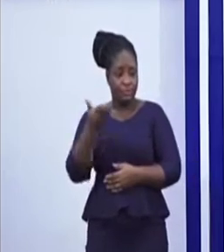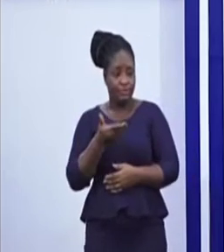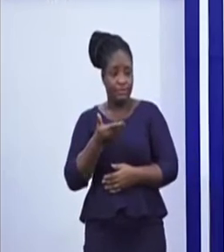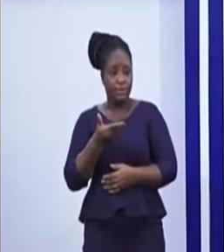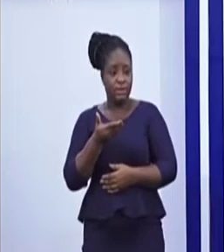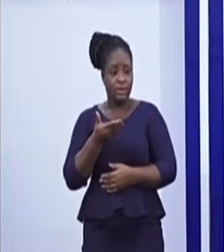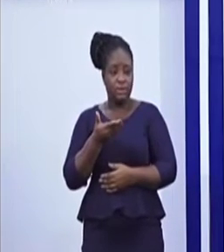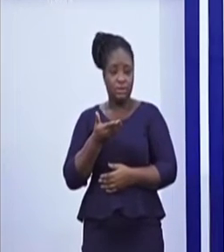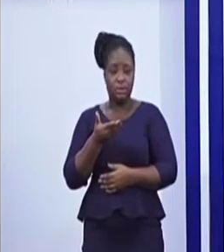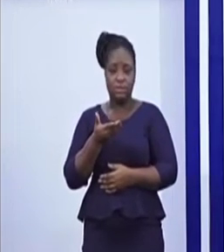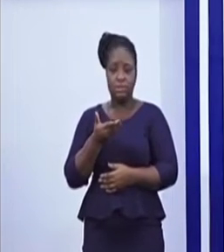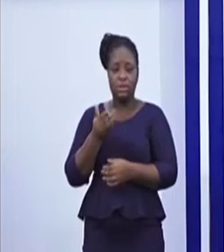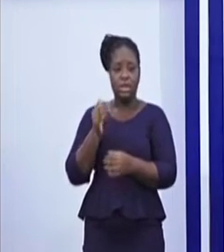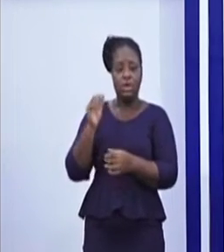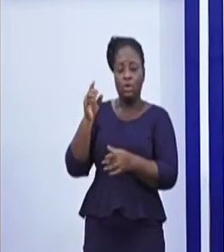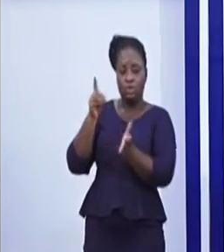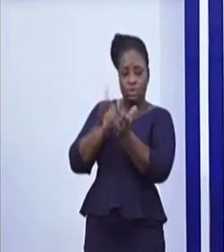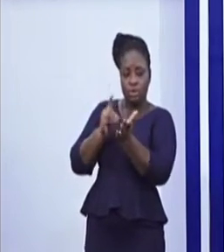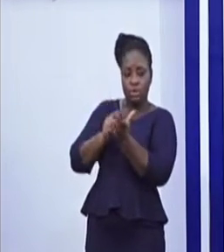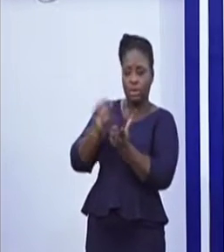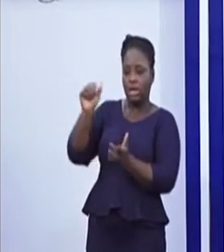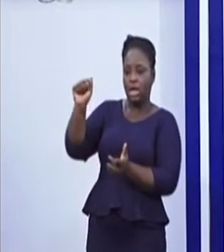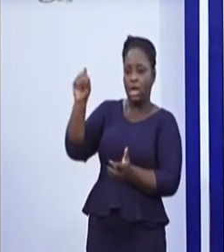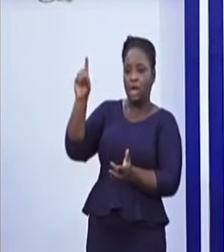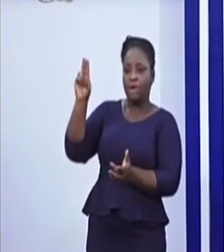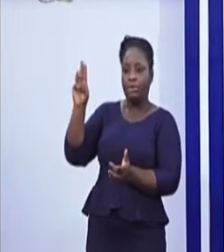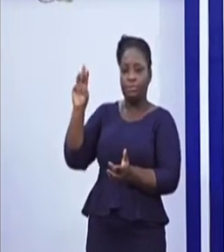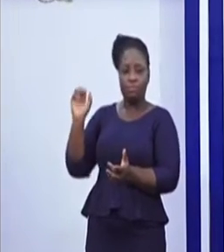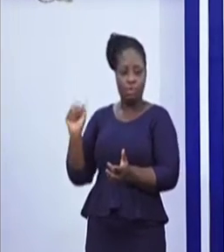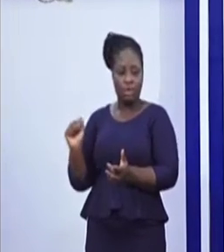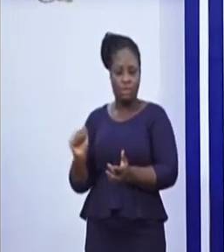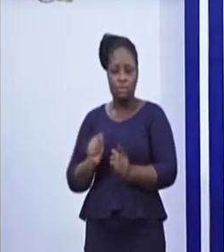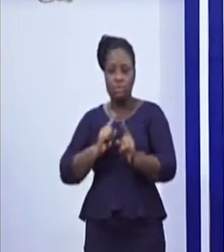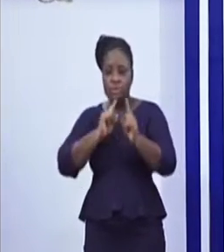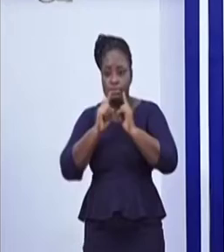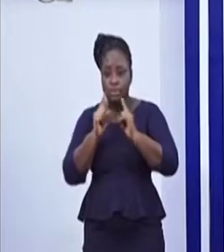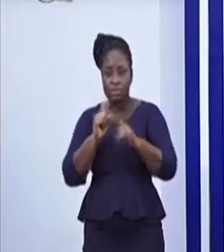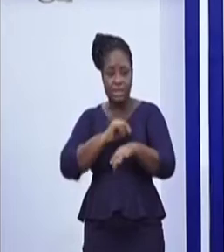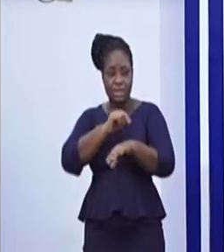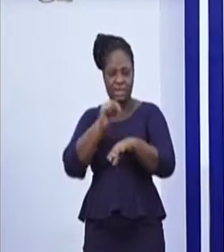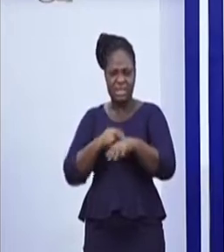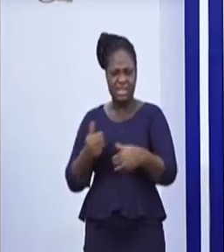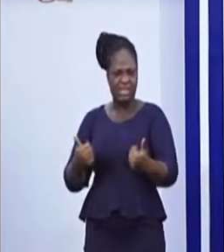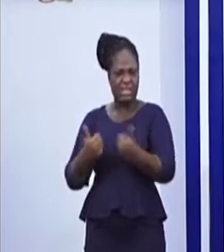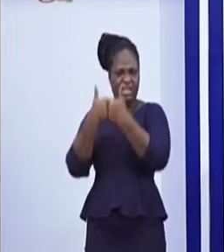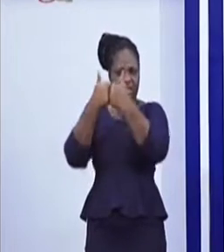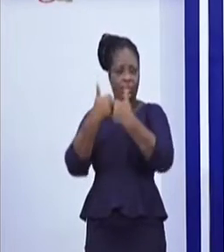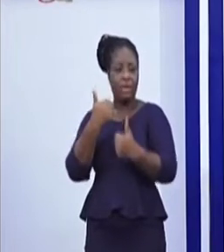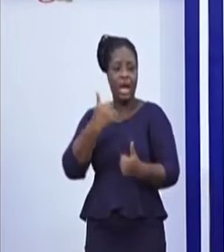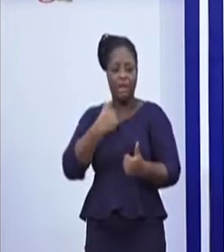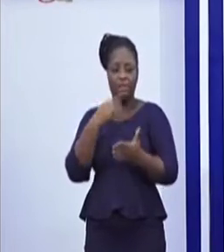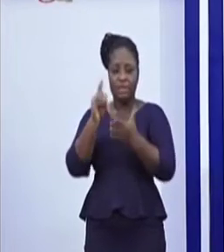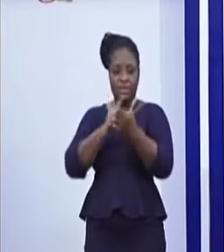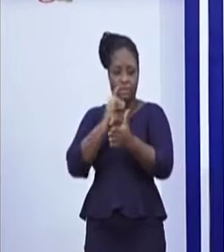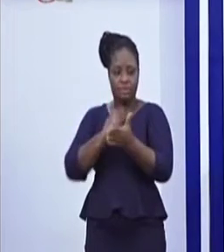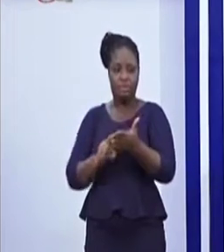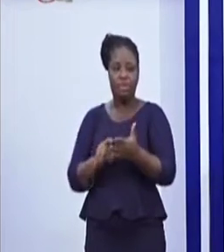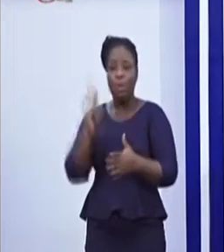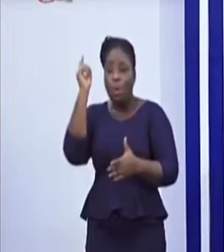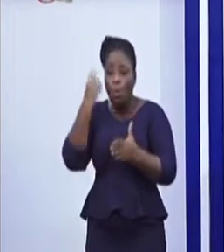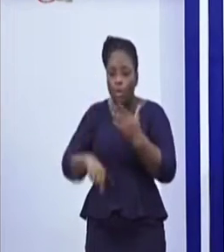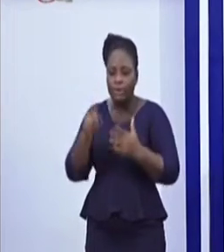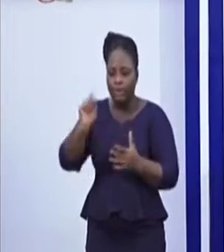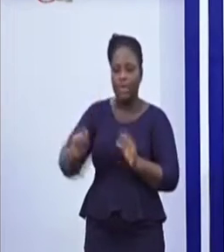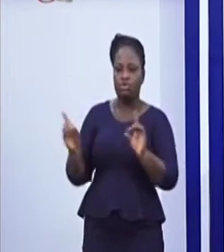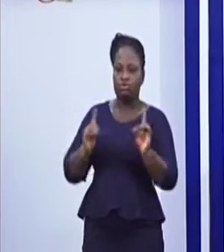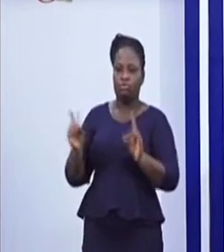Edwin, an advisor to the National Response Team, to speak to the nation at this moment on the challenge that we are facing with stigma and what we need to